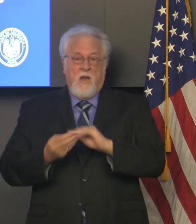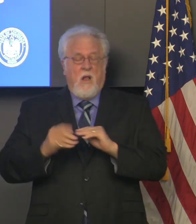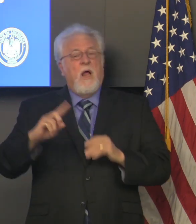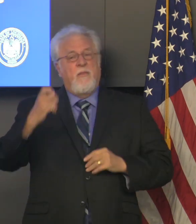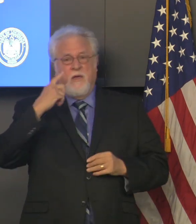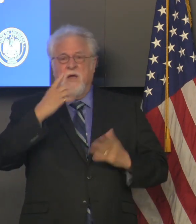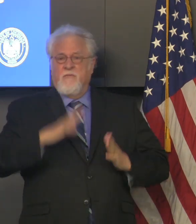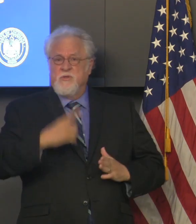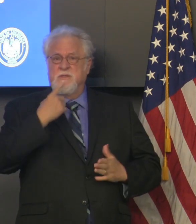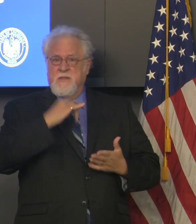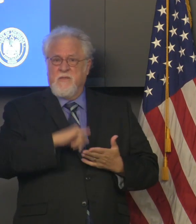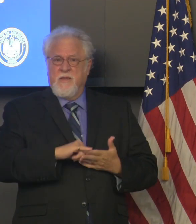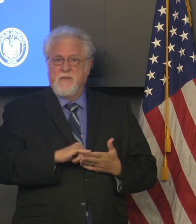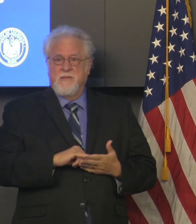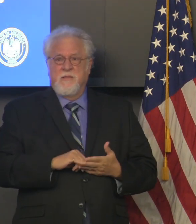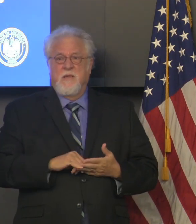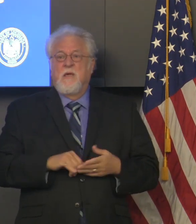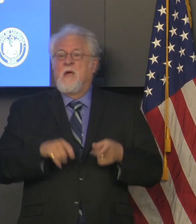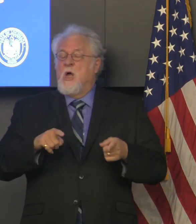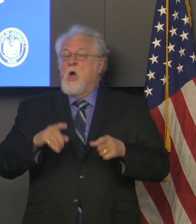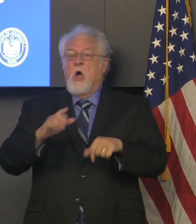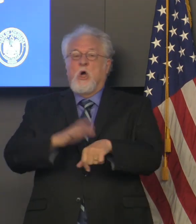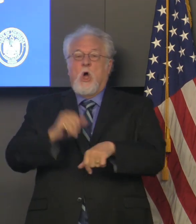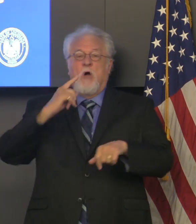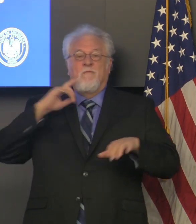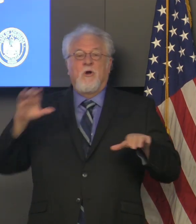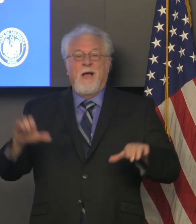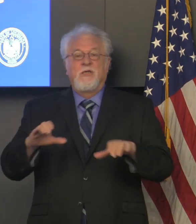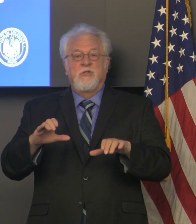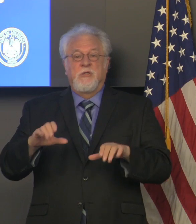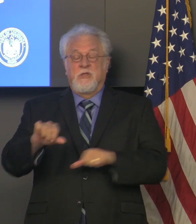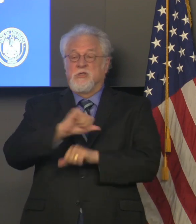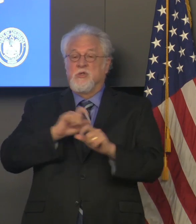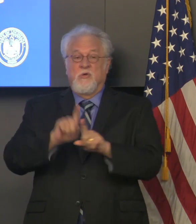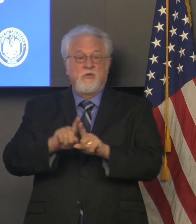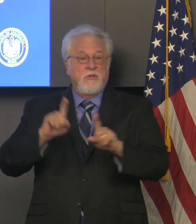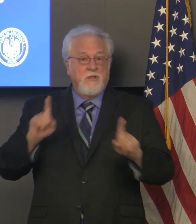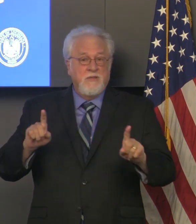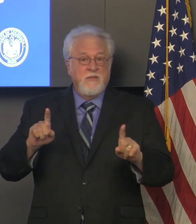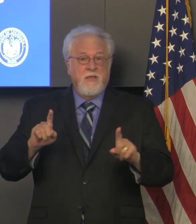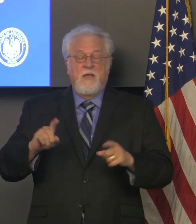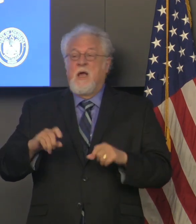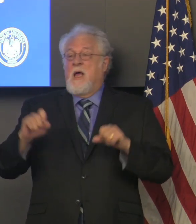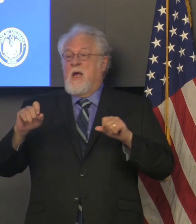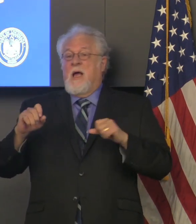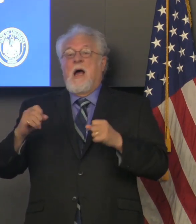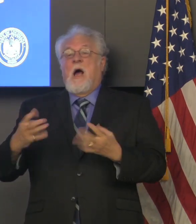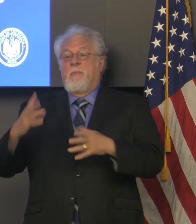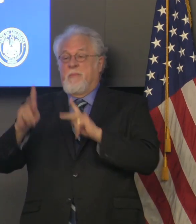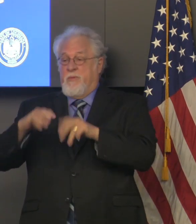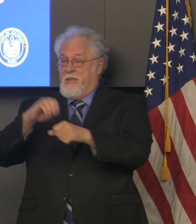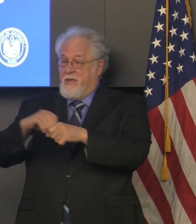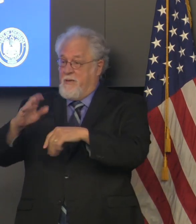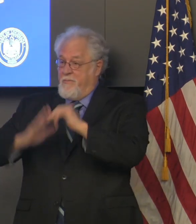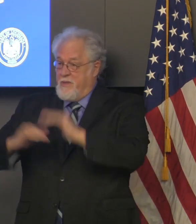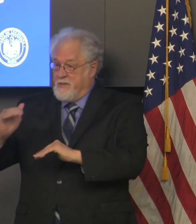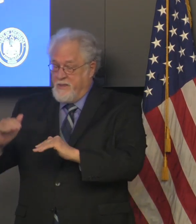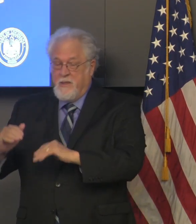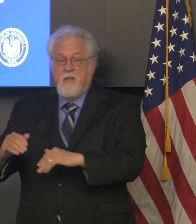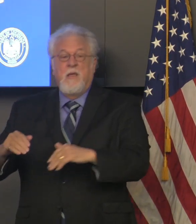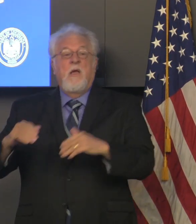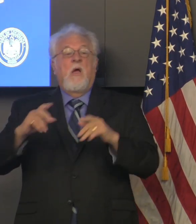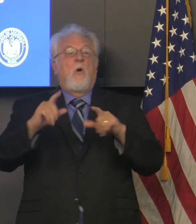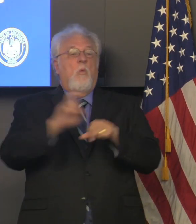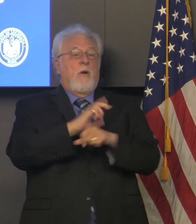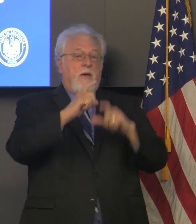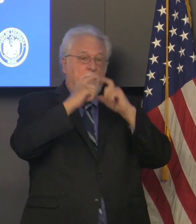it, this is a call for action. I mean, the social distancing requirements, the capacities in buildings, the mitigation measures of